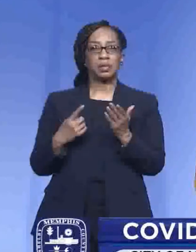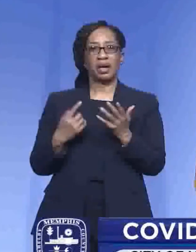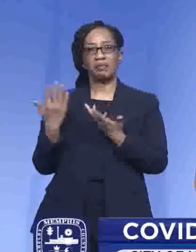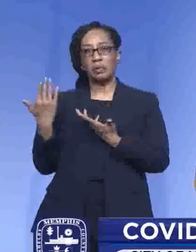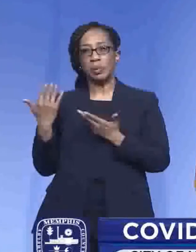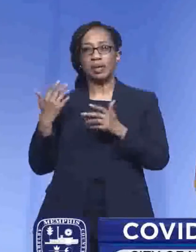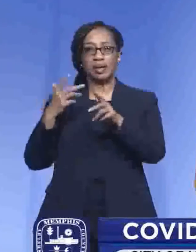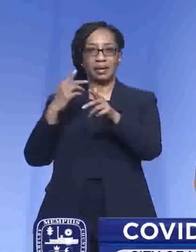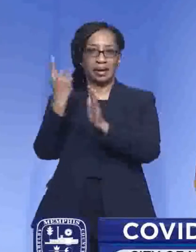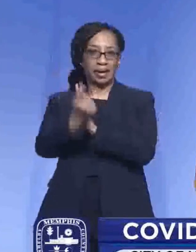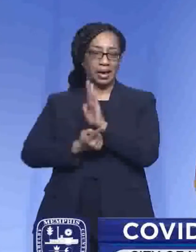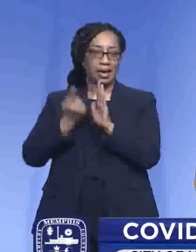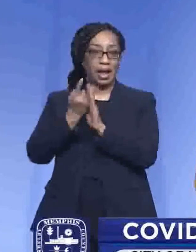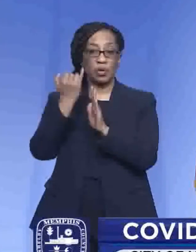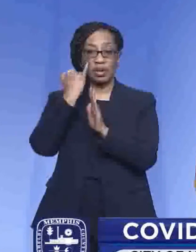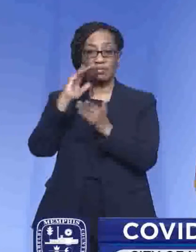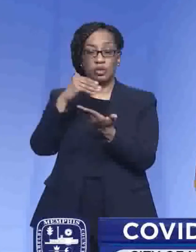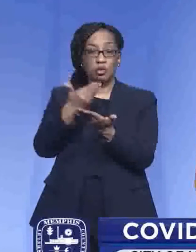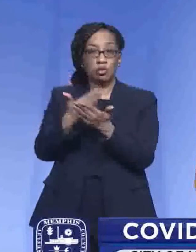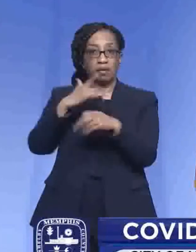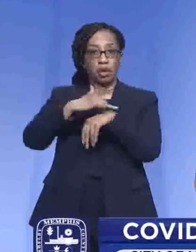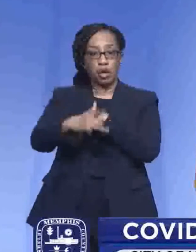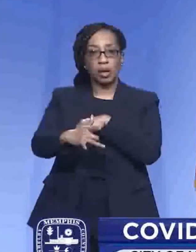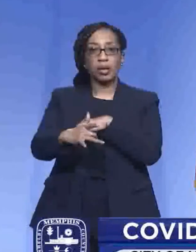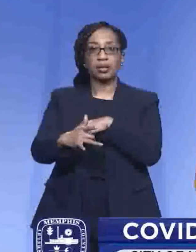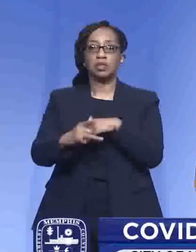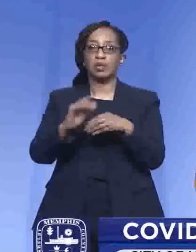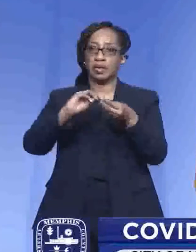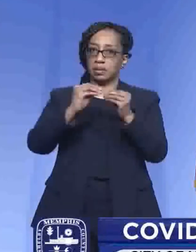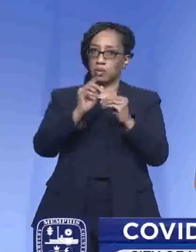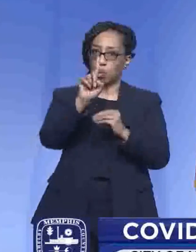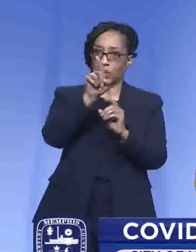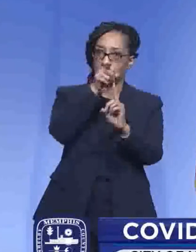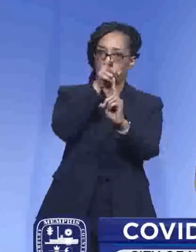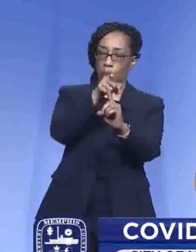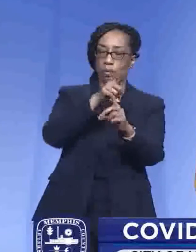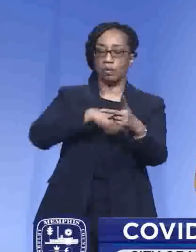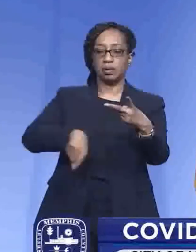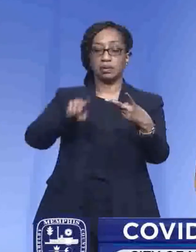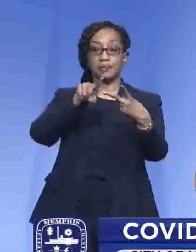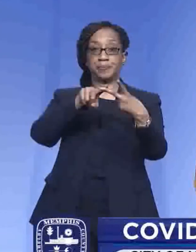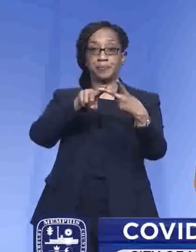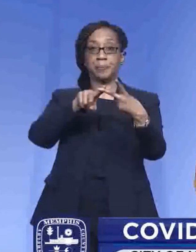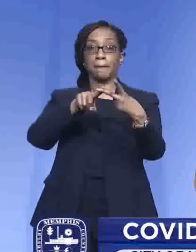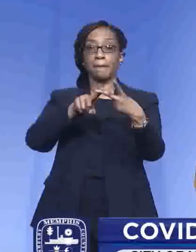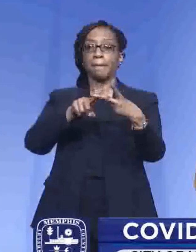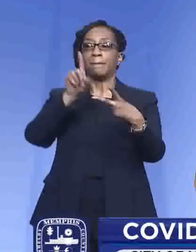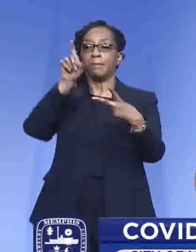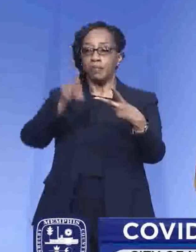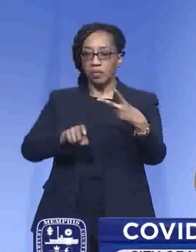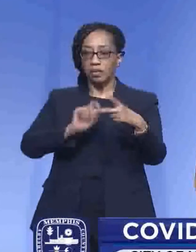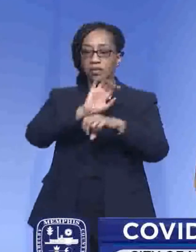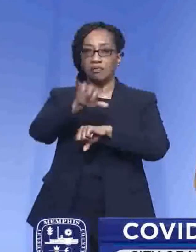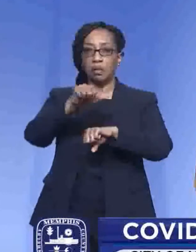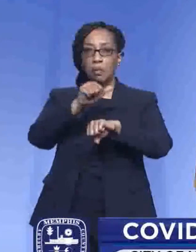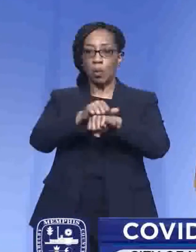we open, and then you may wait a little longer. So that's number 1. Number 2, that means you have to have an appointment